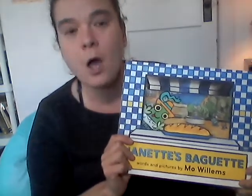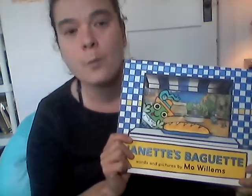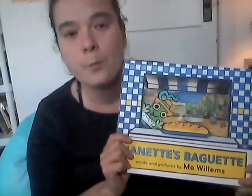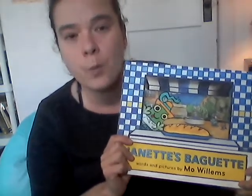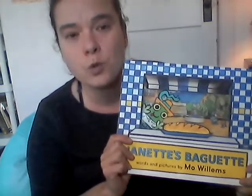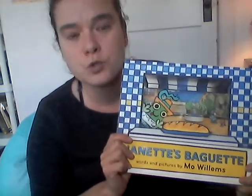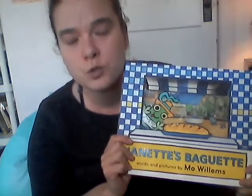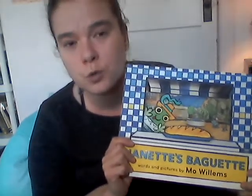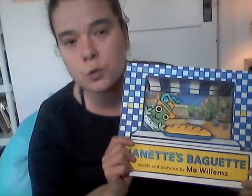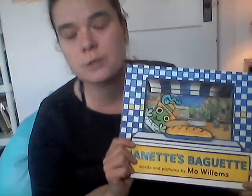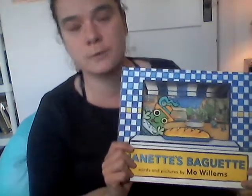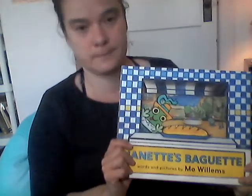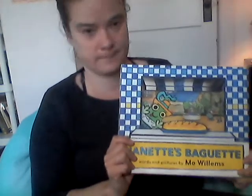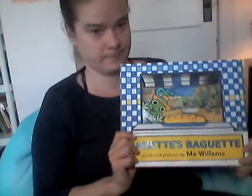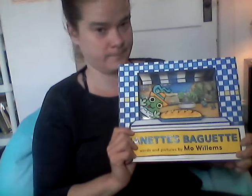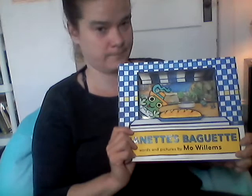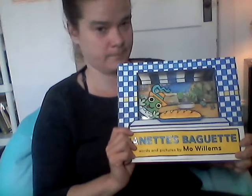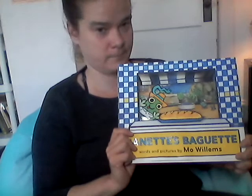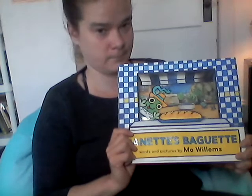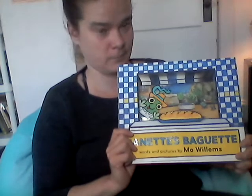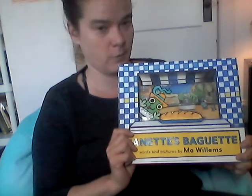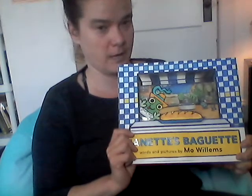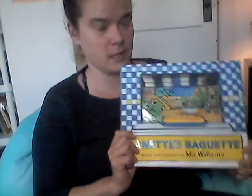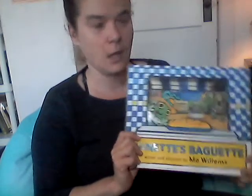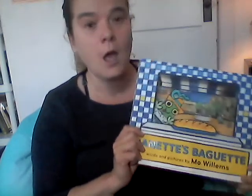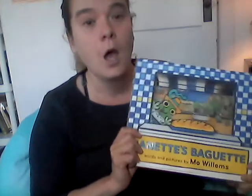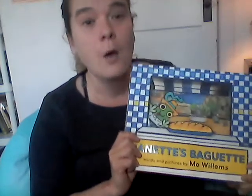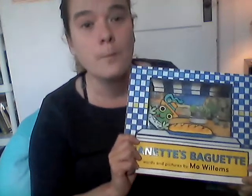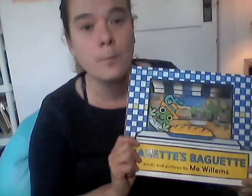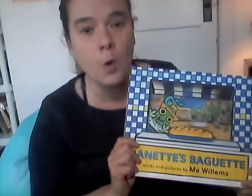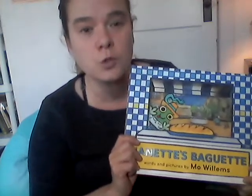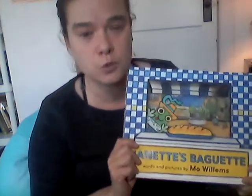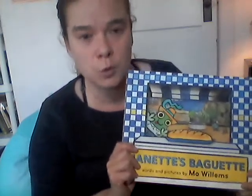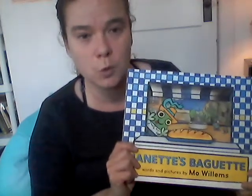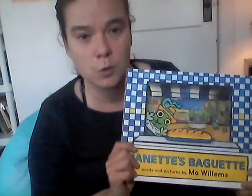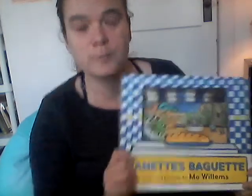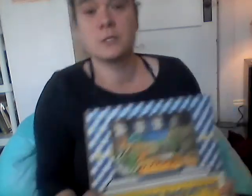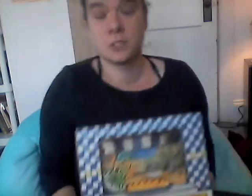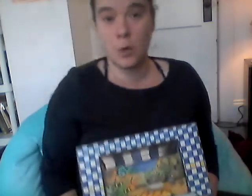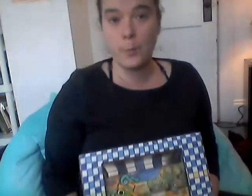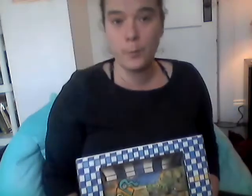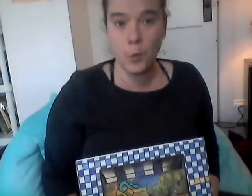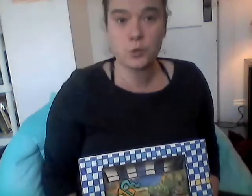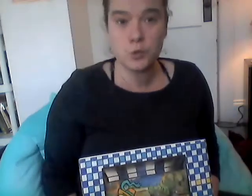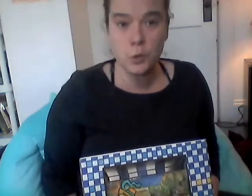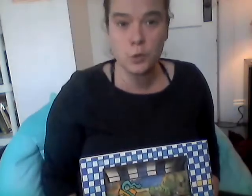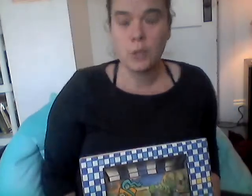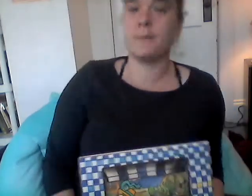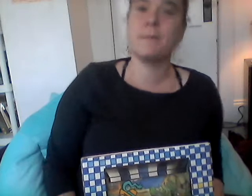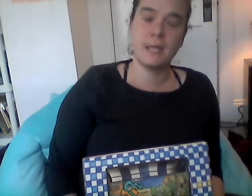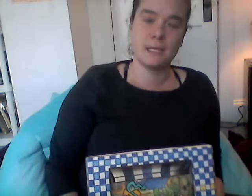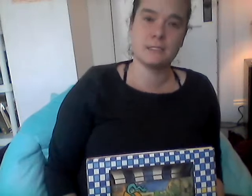bonjour. Ready? Bonjour. So, bonjour means